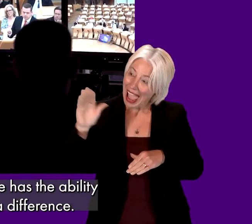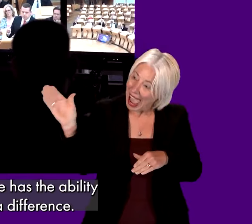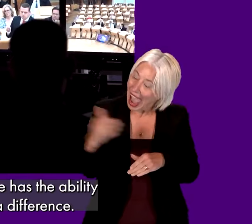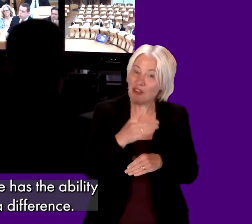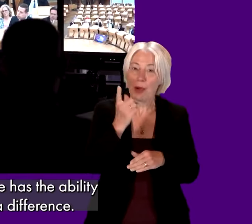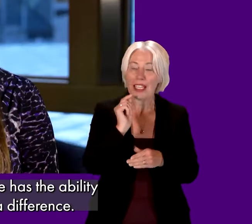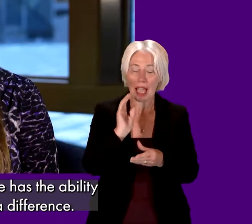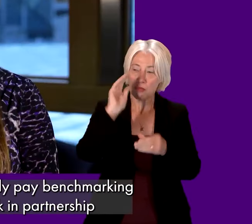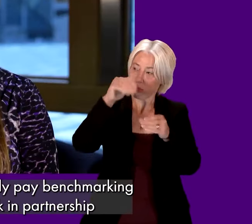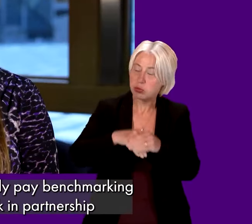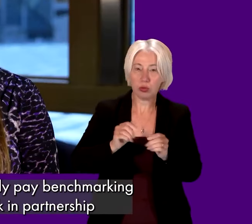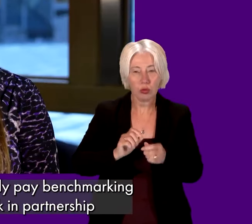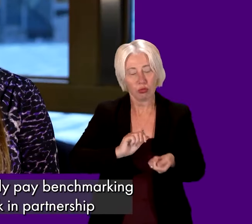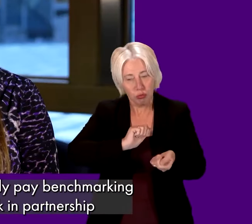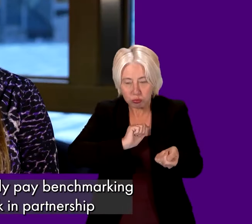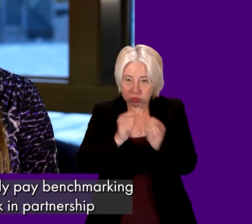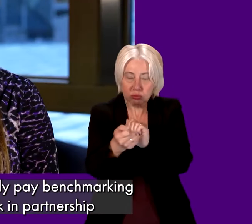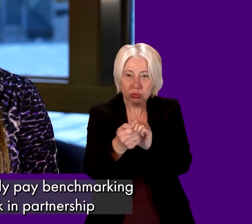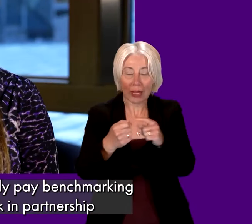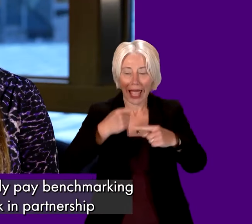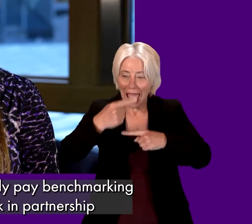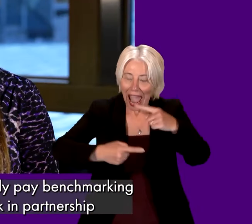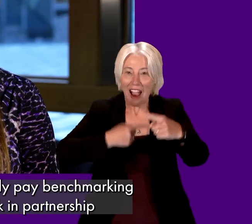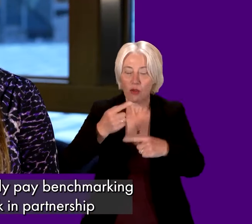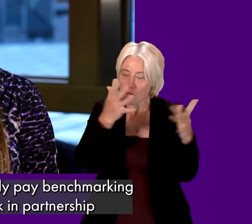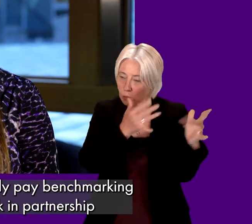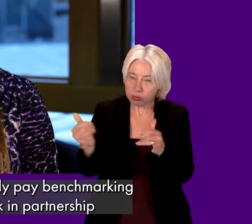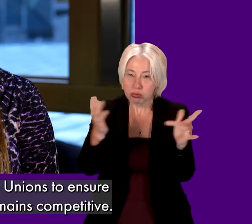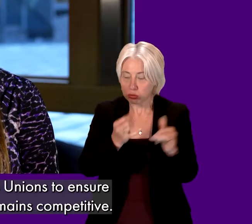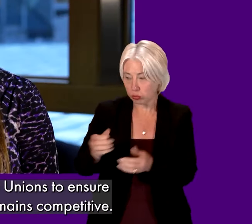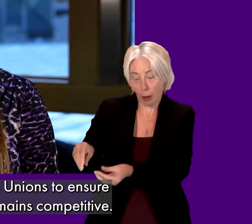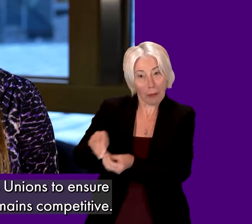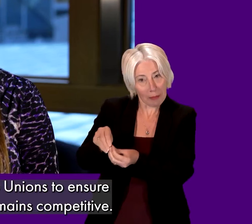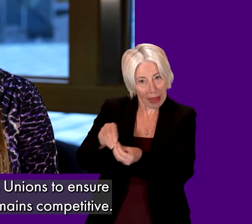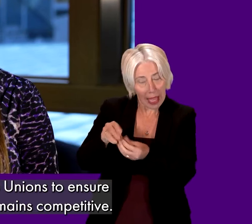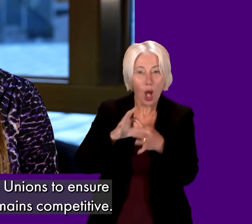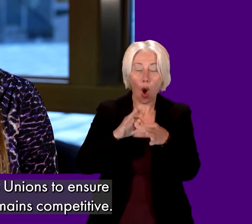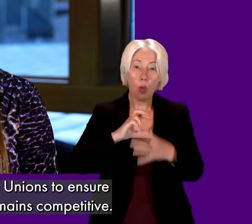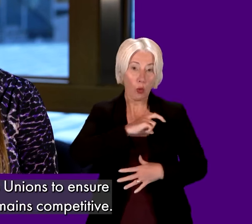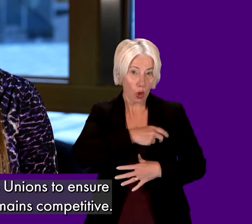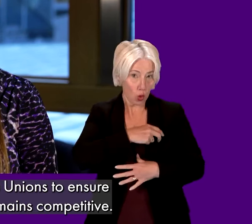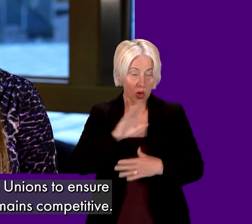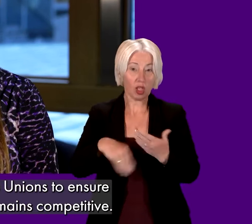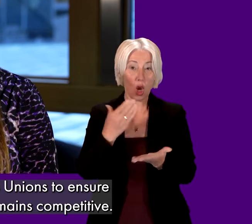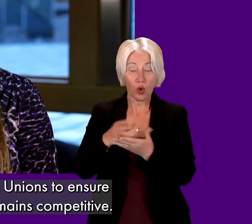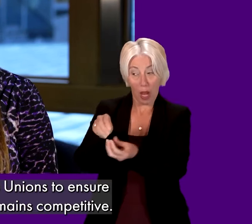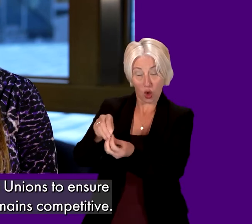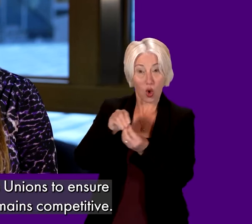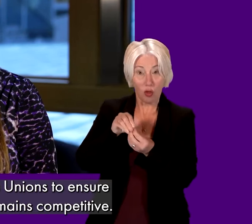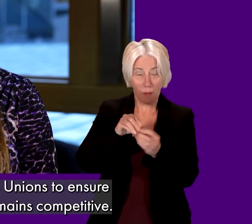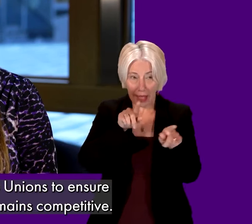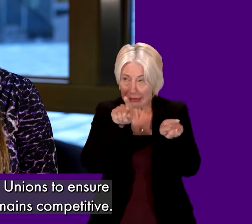make a difference. We carry out yearly pay benchmarking and we work in partnership with the trades unions to ensure that our pay